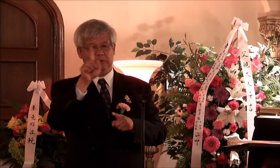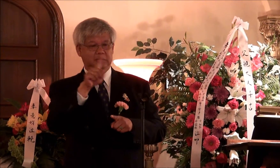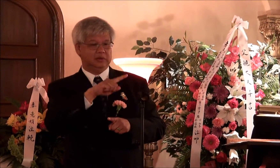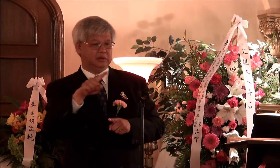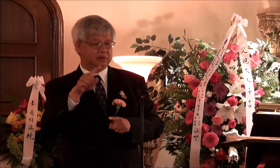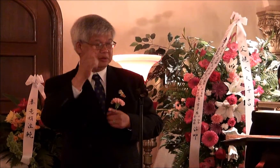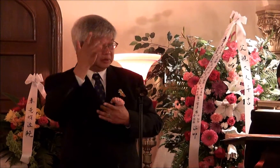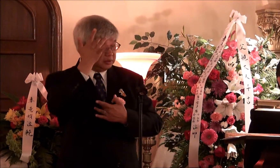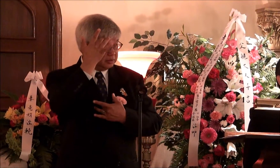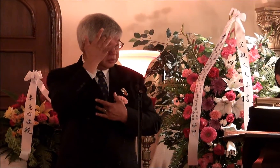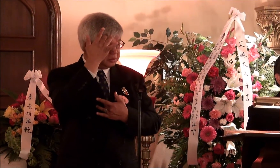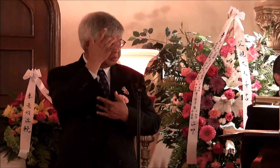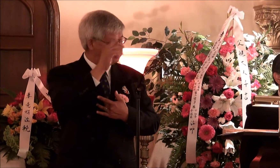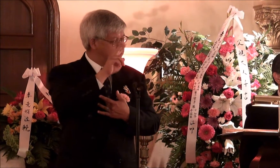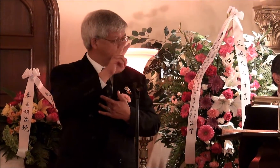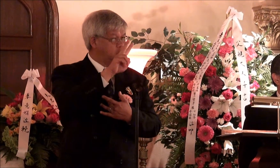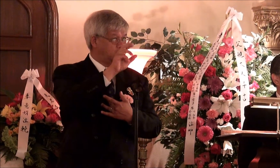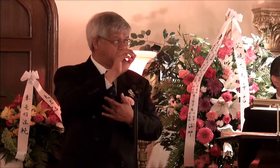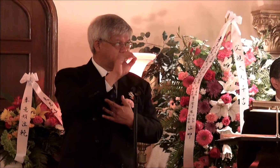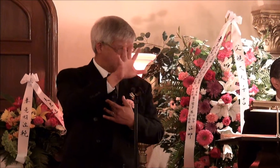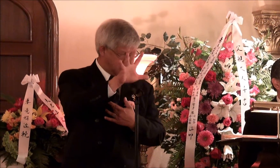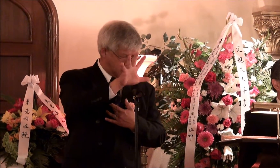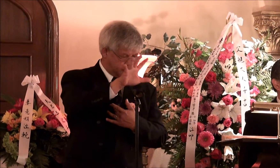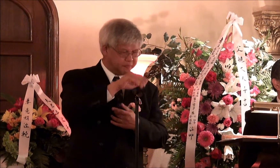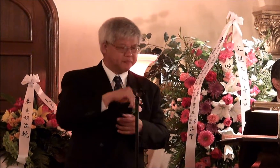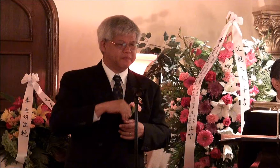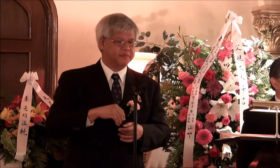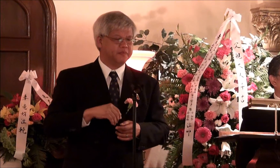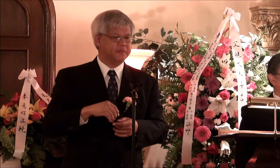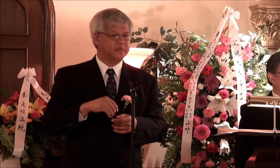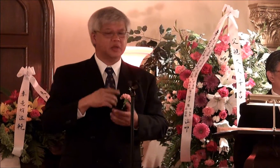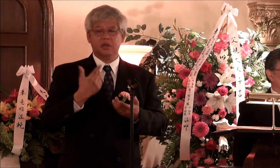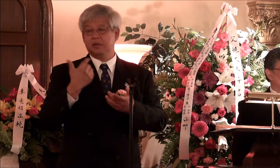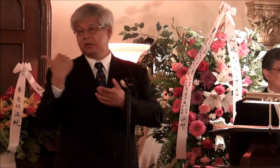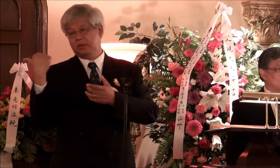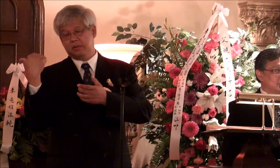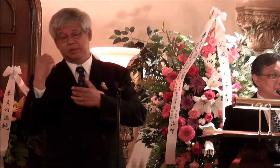When my father got struck with Alzheimer's, that was in 2005,